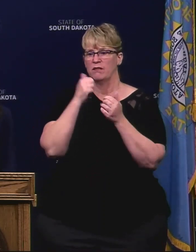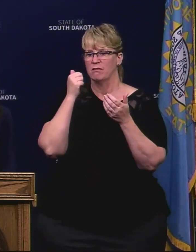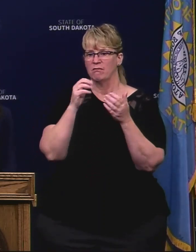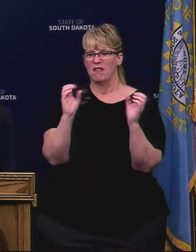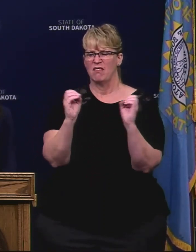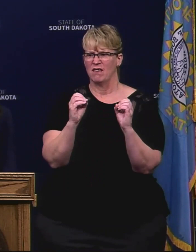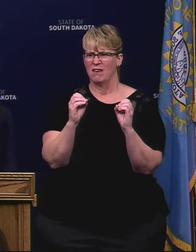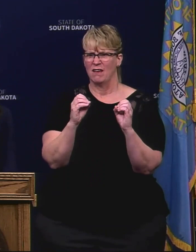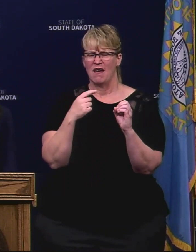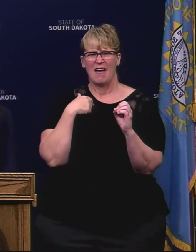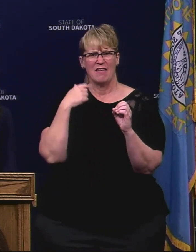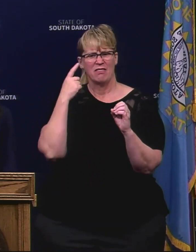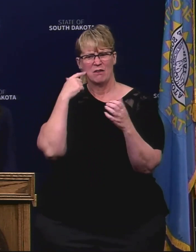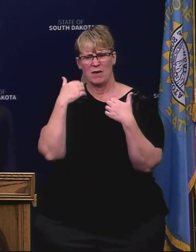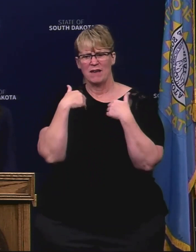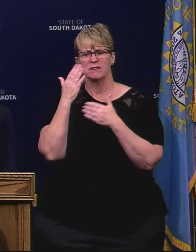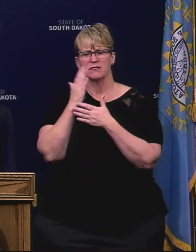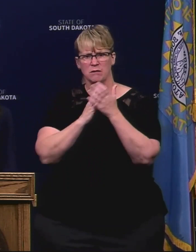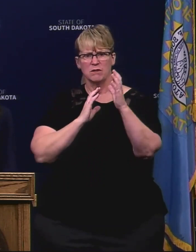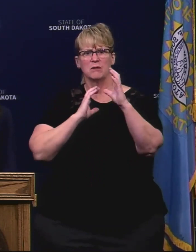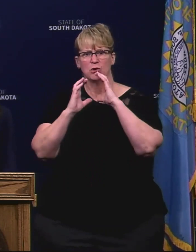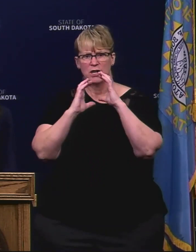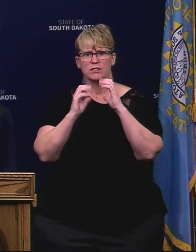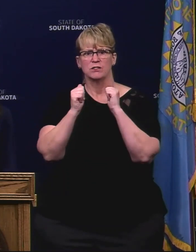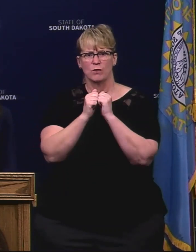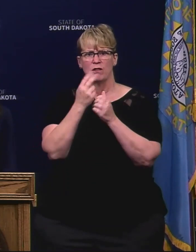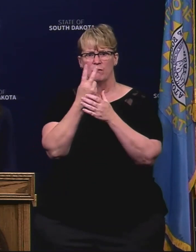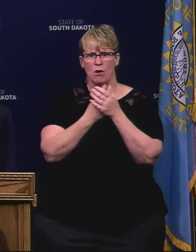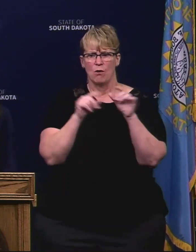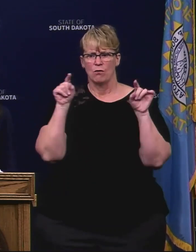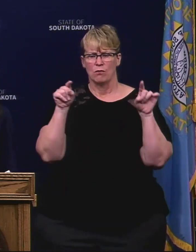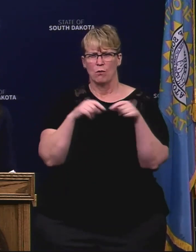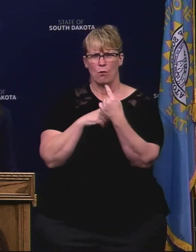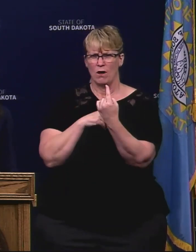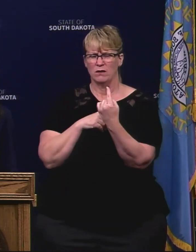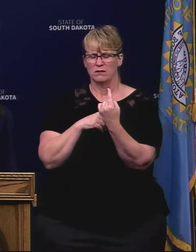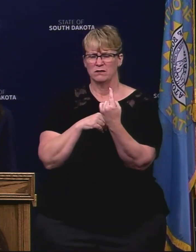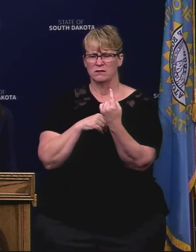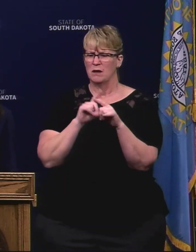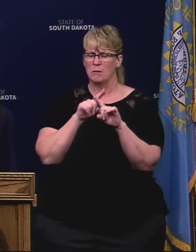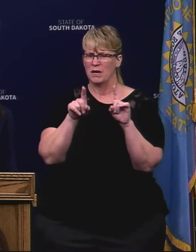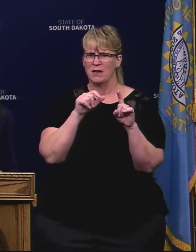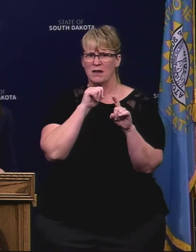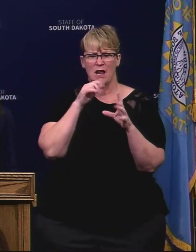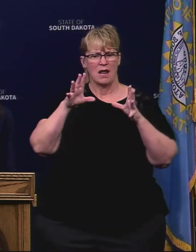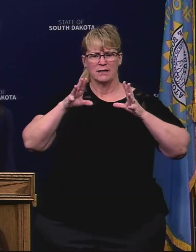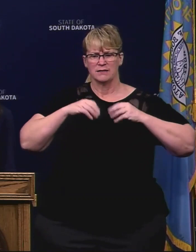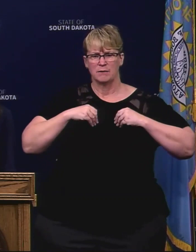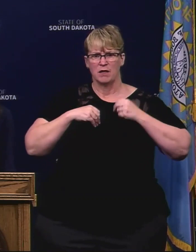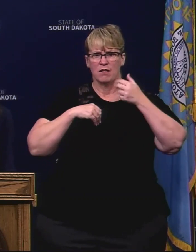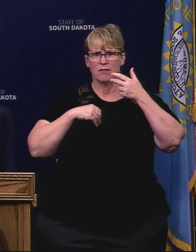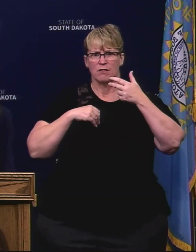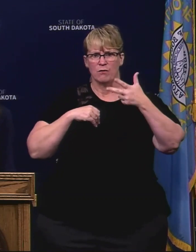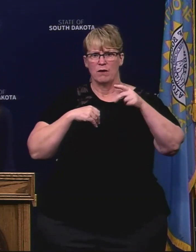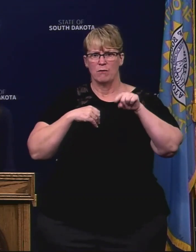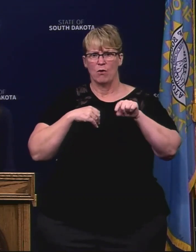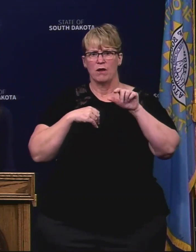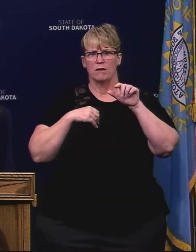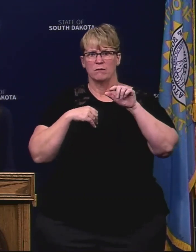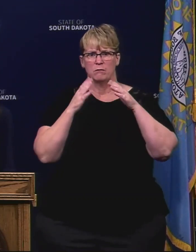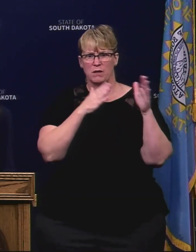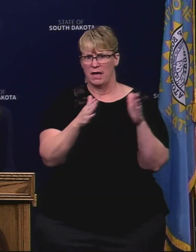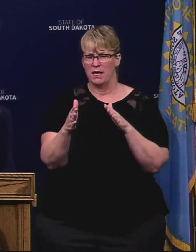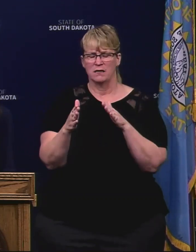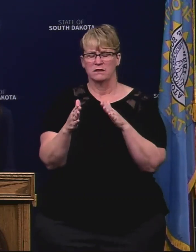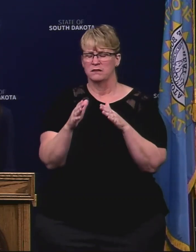I think we got some communication from one of the tribes, but they have not accepted the 3-point plan that I presented to